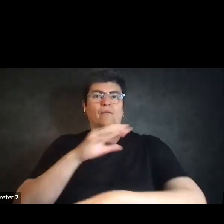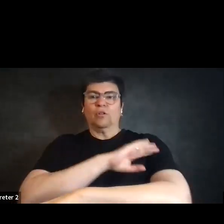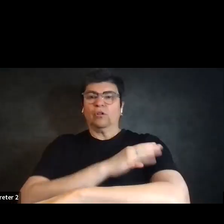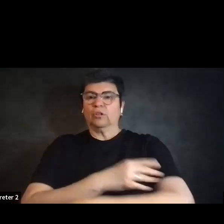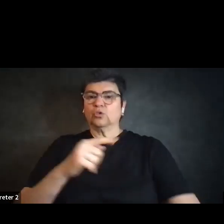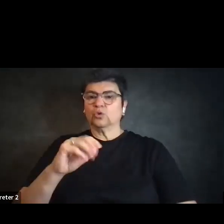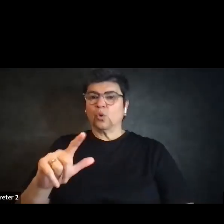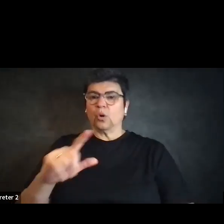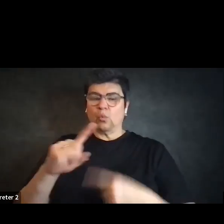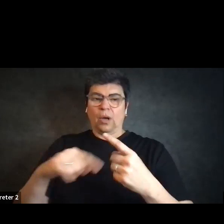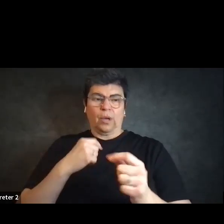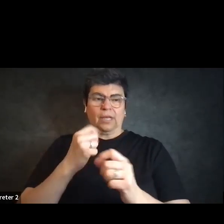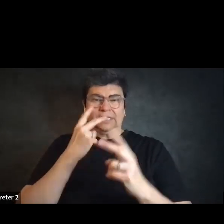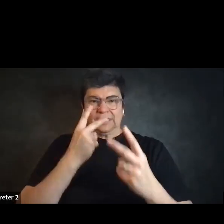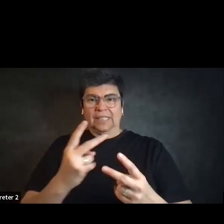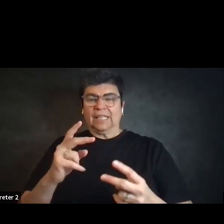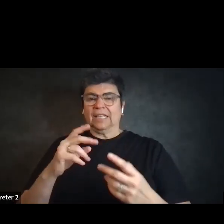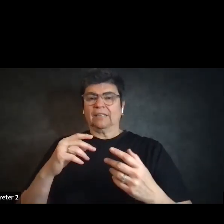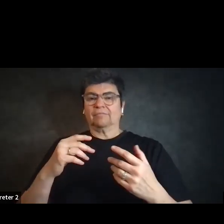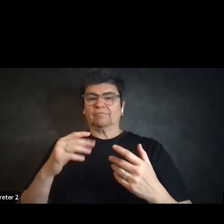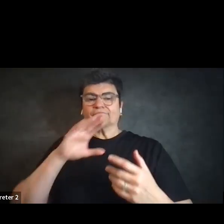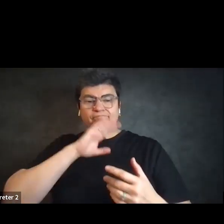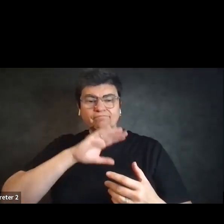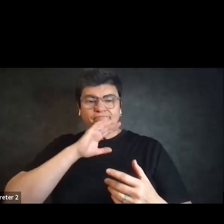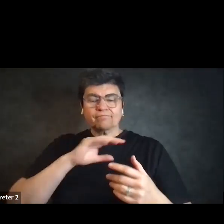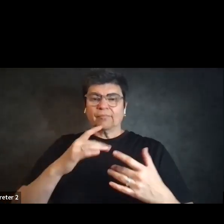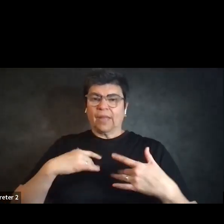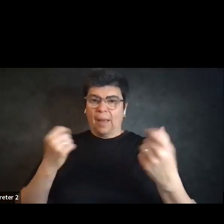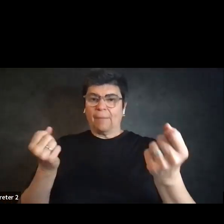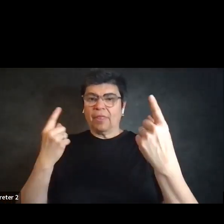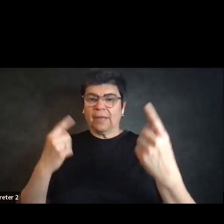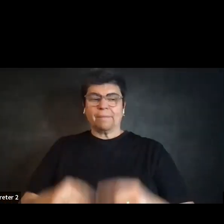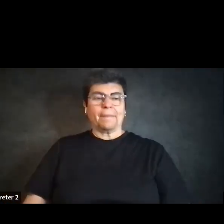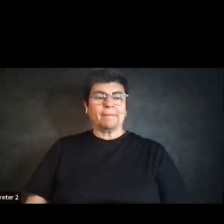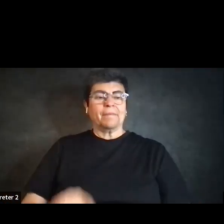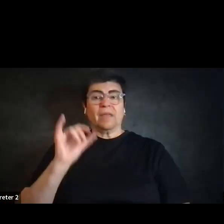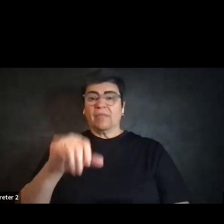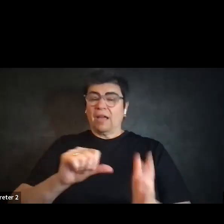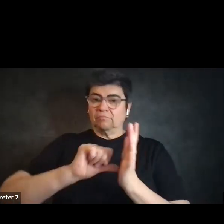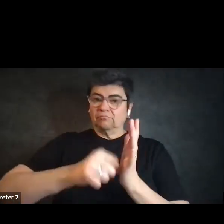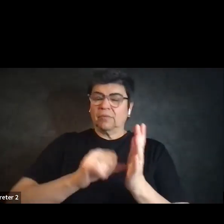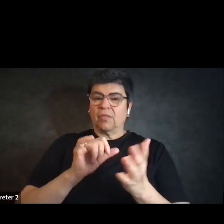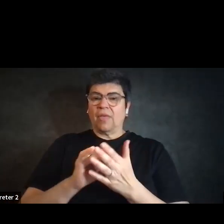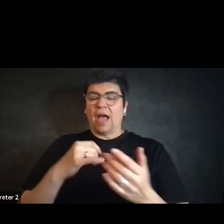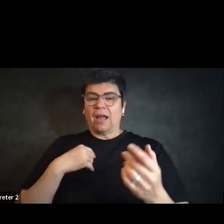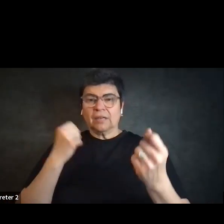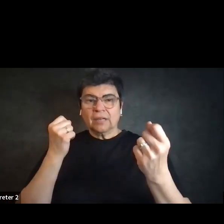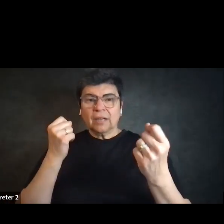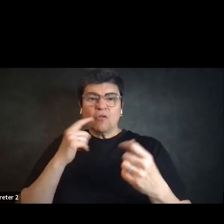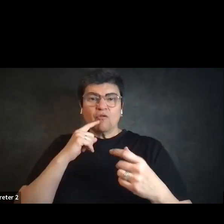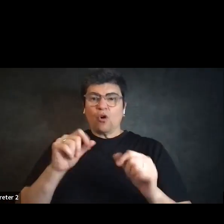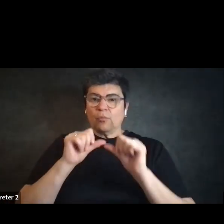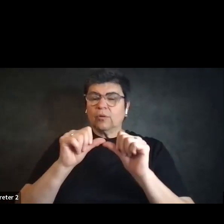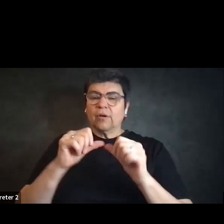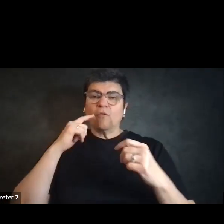Another thing which we learned, and even in this scene also, it highlights the capability imperative, which is persistent in health